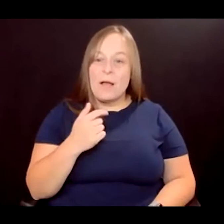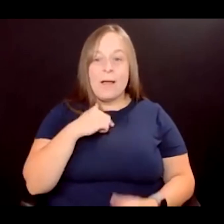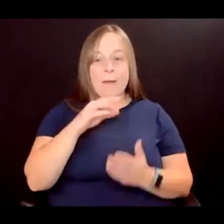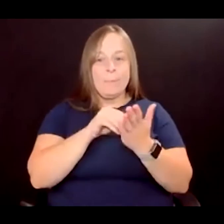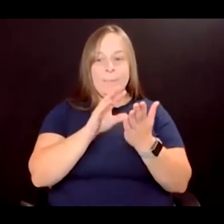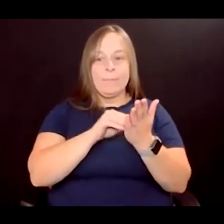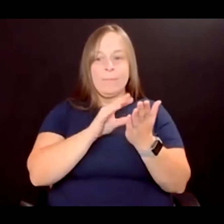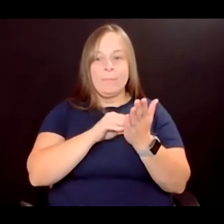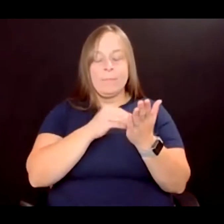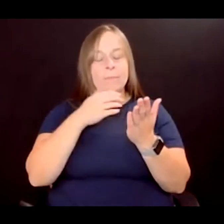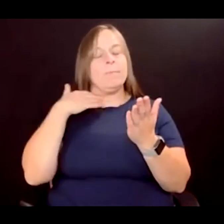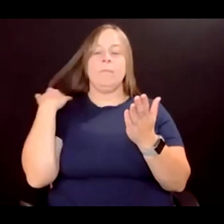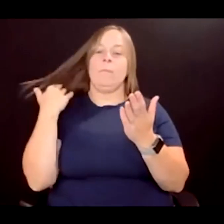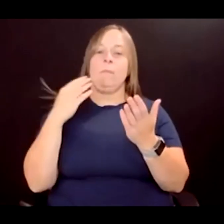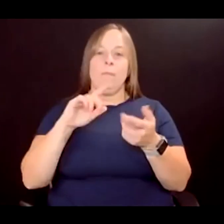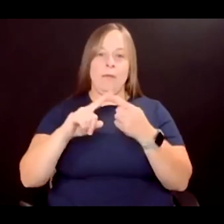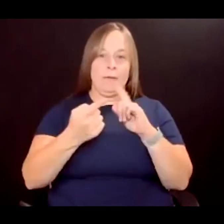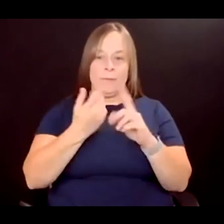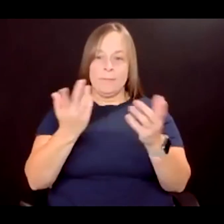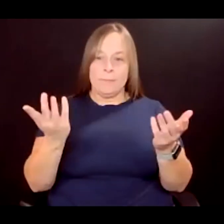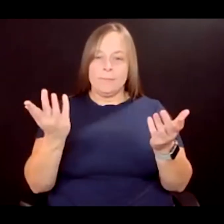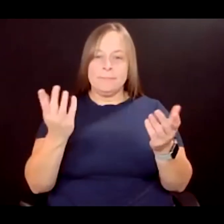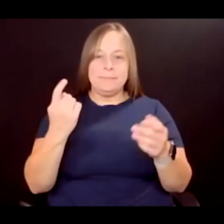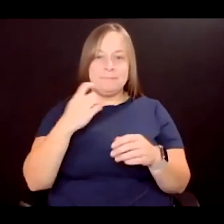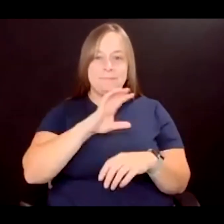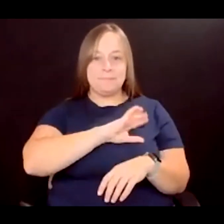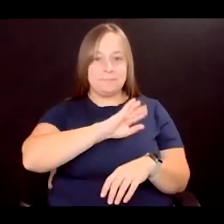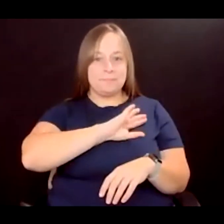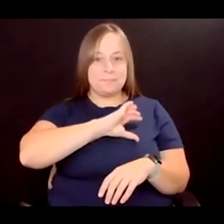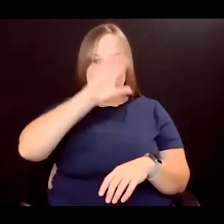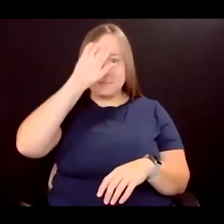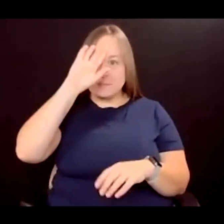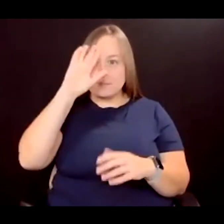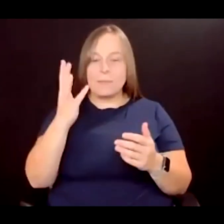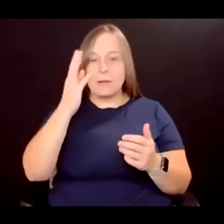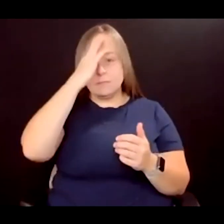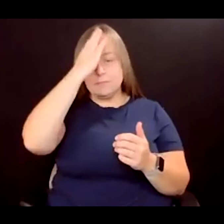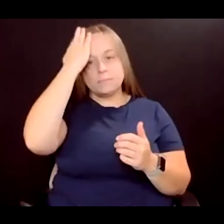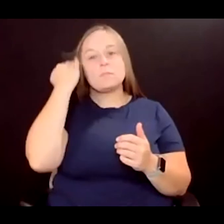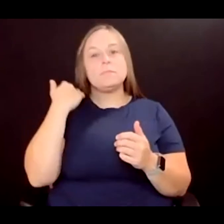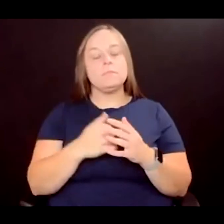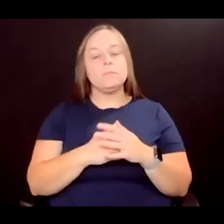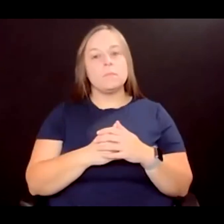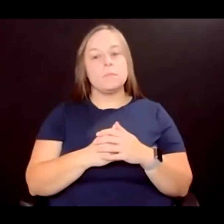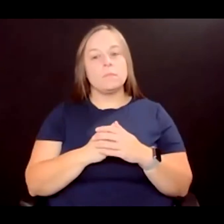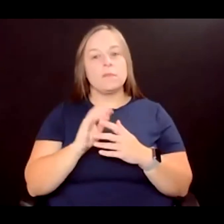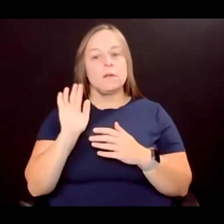sit down with any of you all-stars and get on the right page to make this